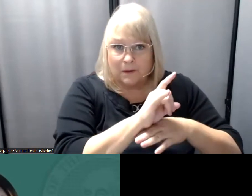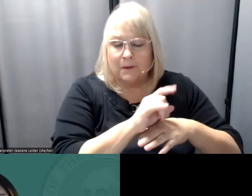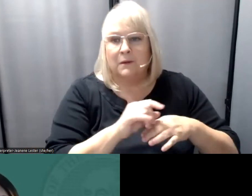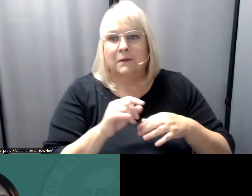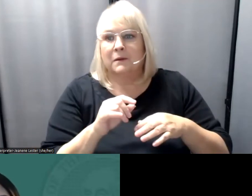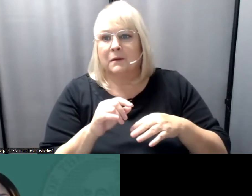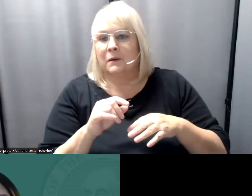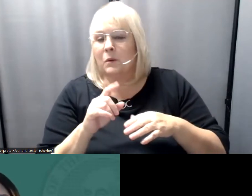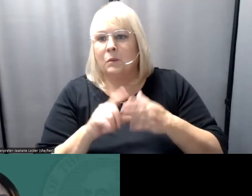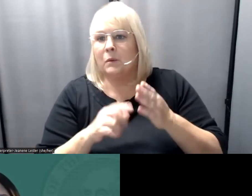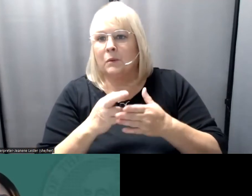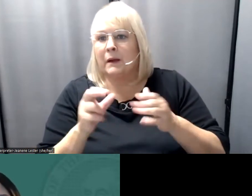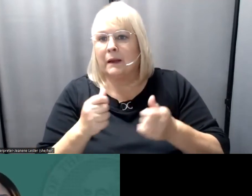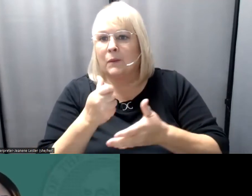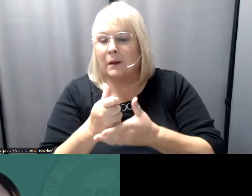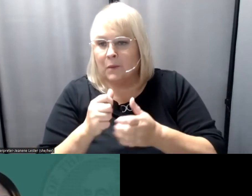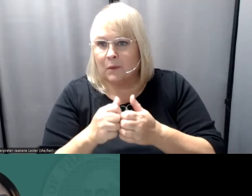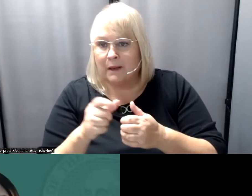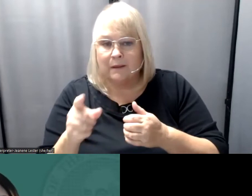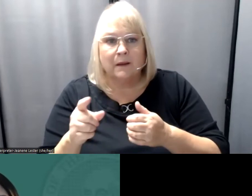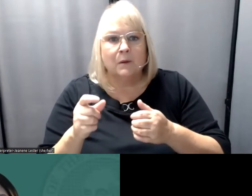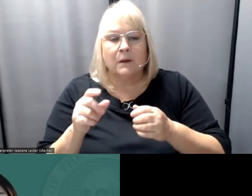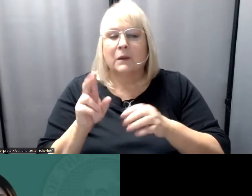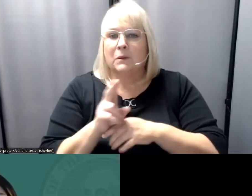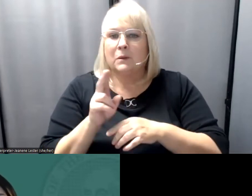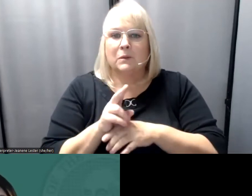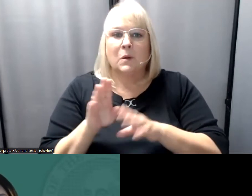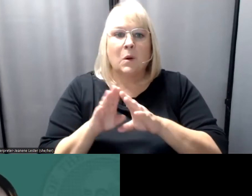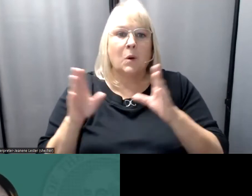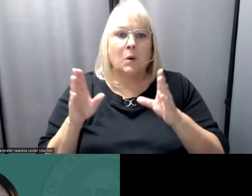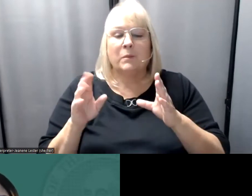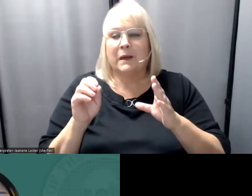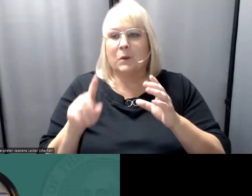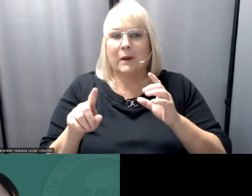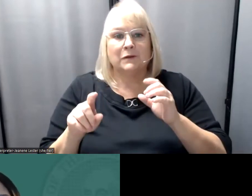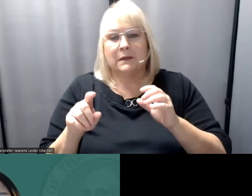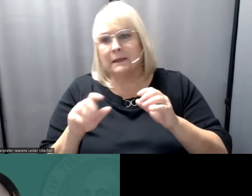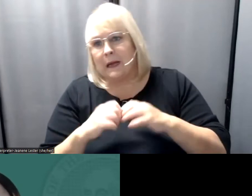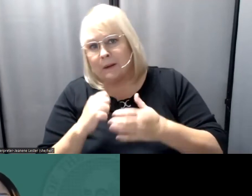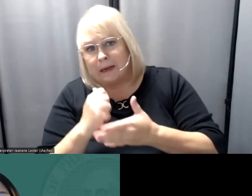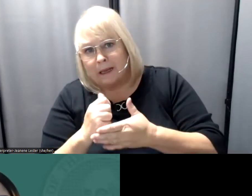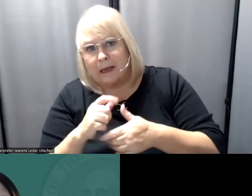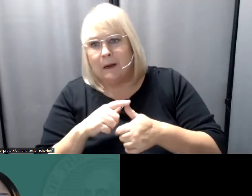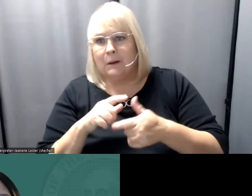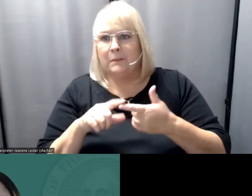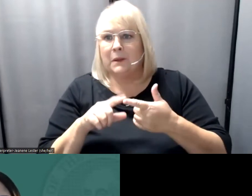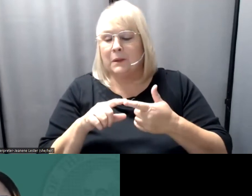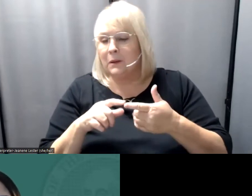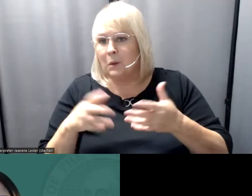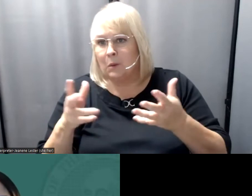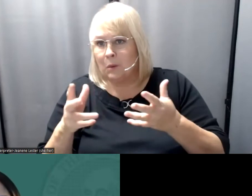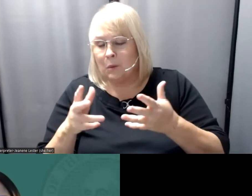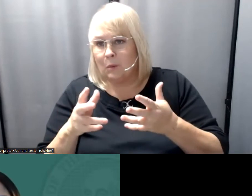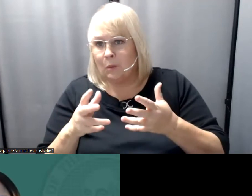use open-ended questions to dig a little deeper, detective work. How can I help with that? What solutions do you think are